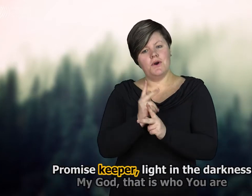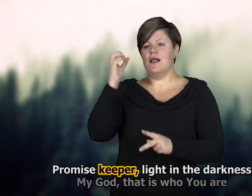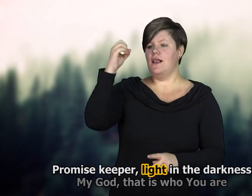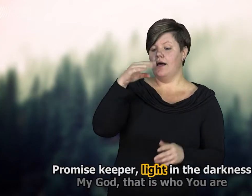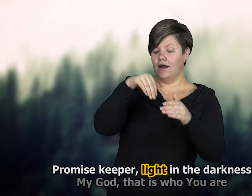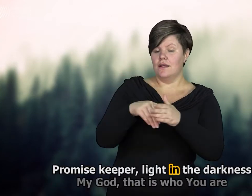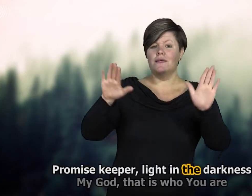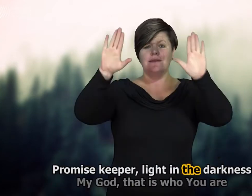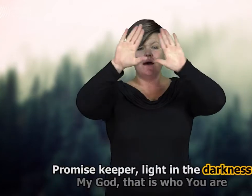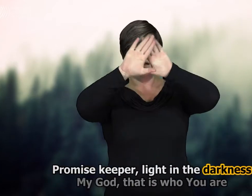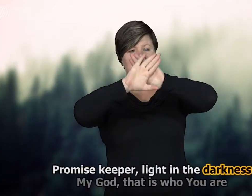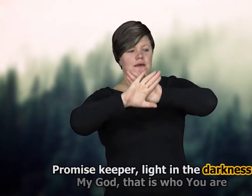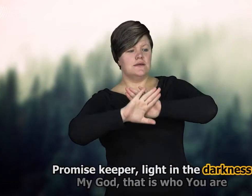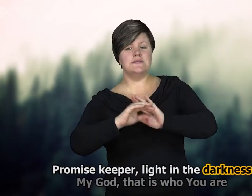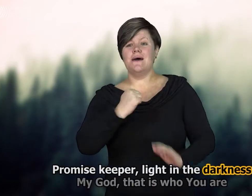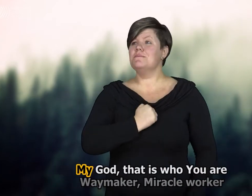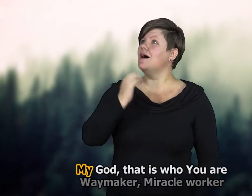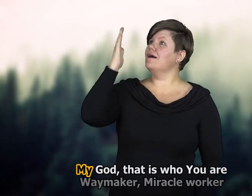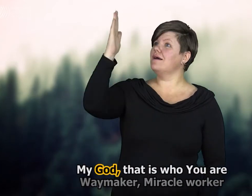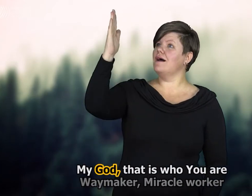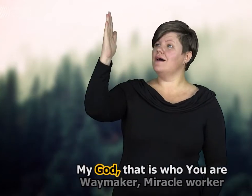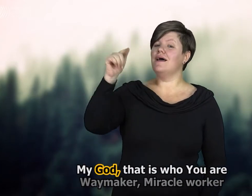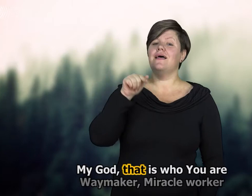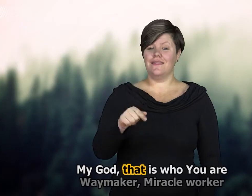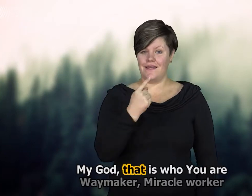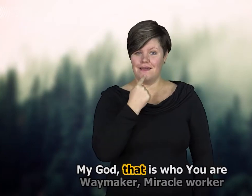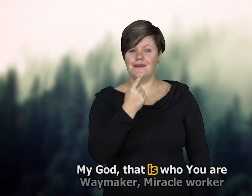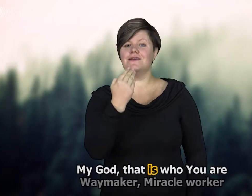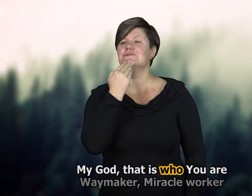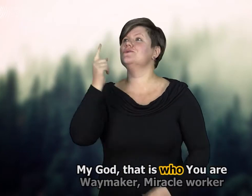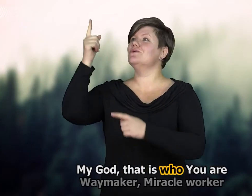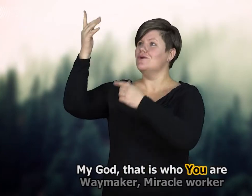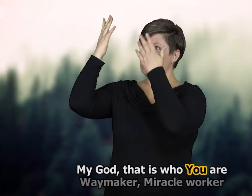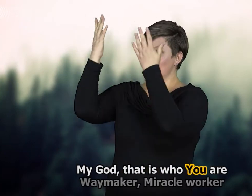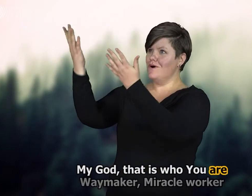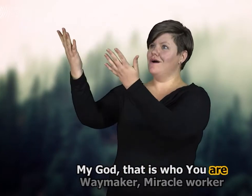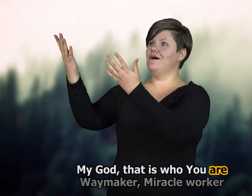Light in the darkness, my God, that is who you are